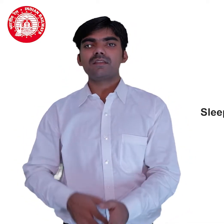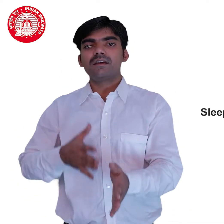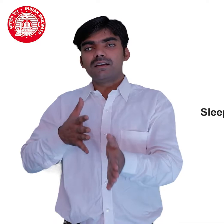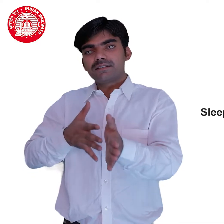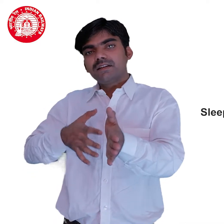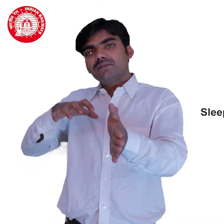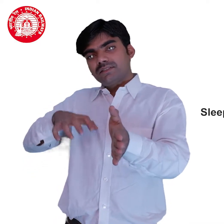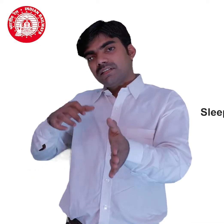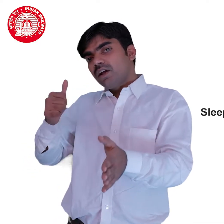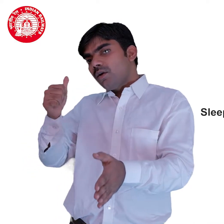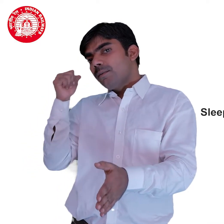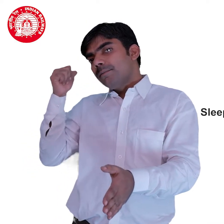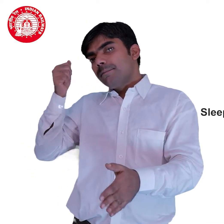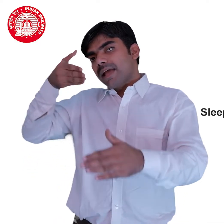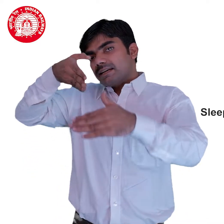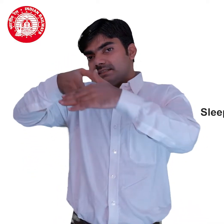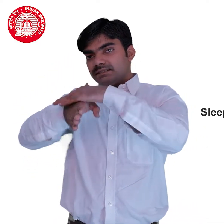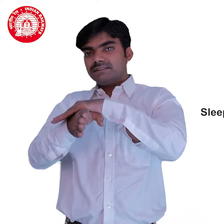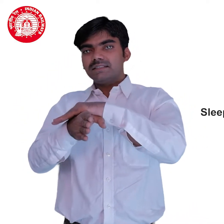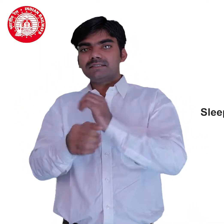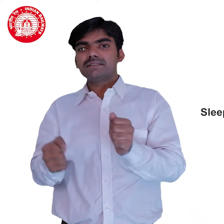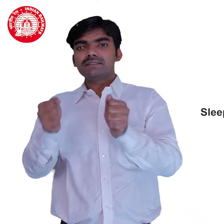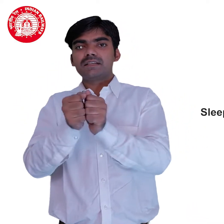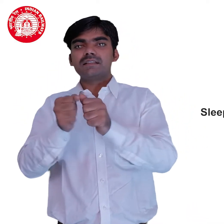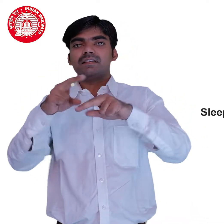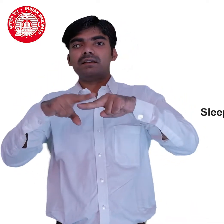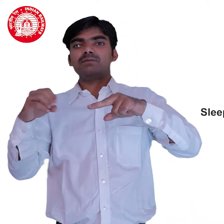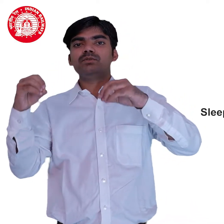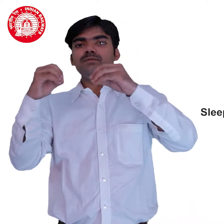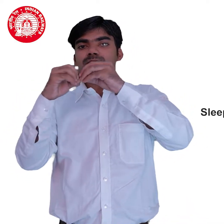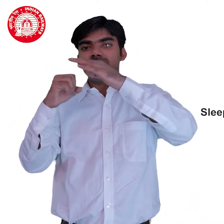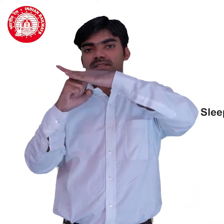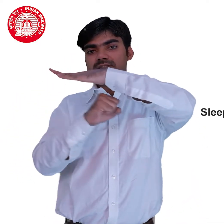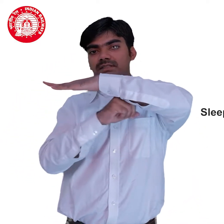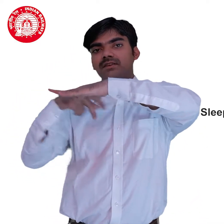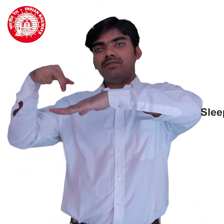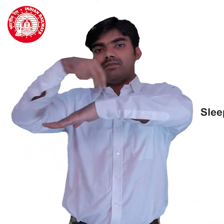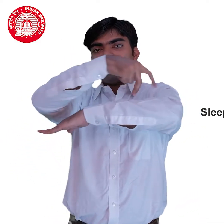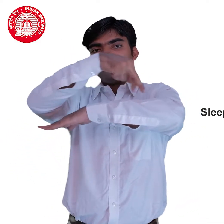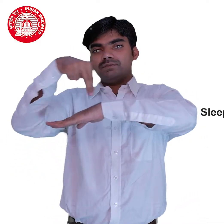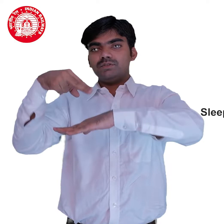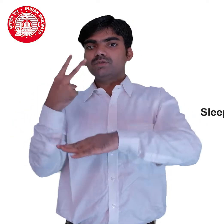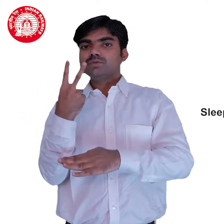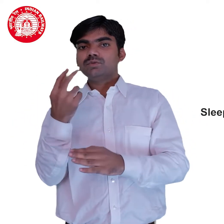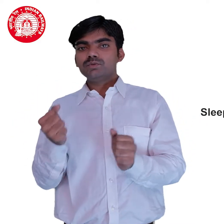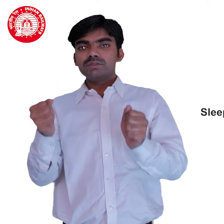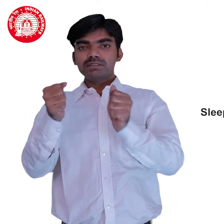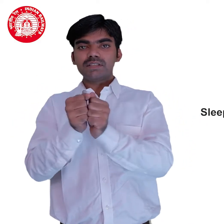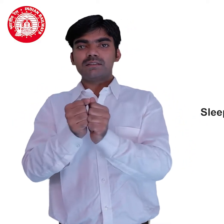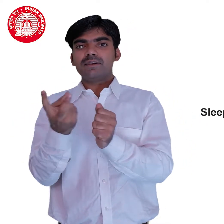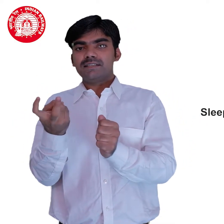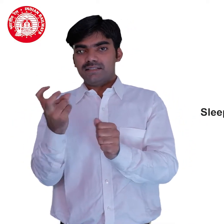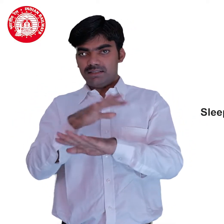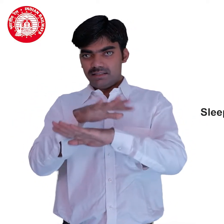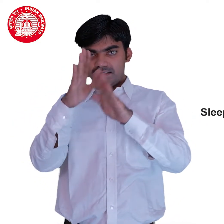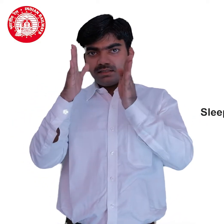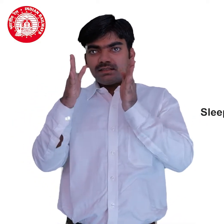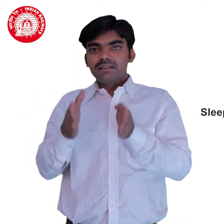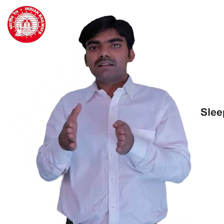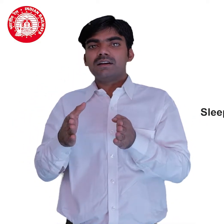The back entrance has a ticket counter, sleeper class waiting hall connected to footover bridge 2 and the